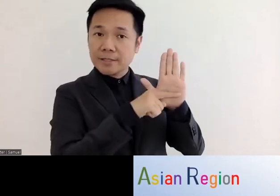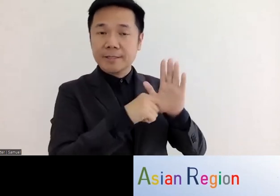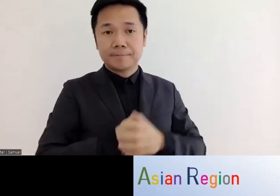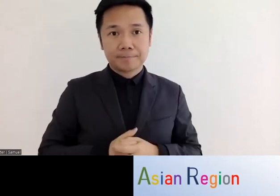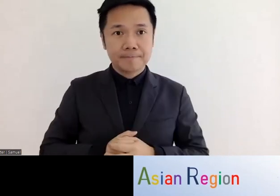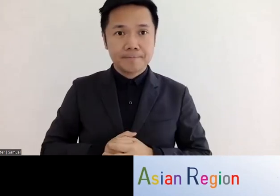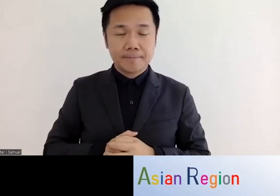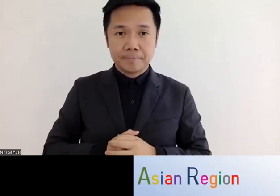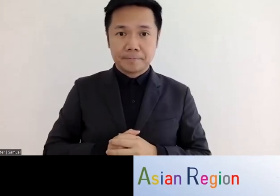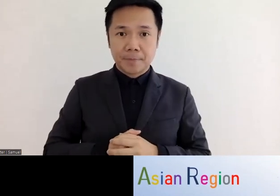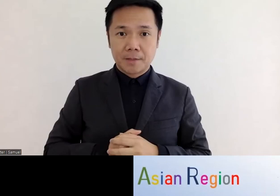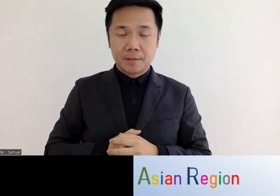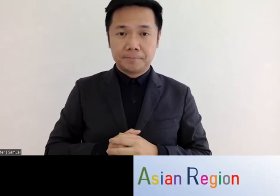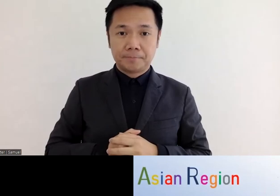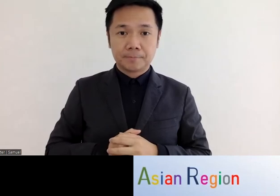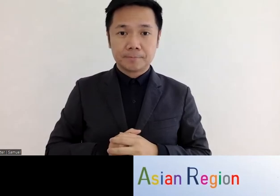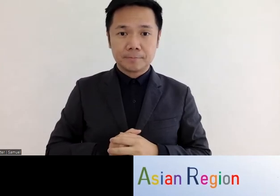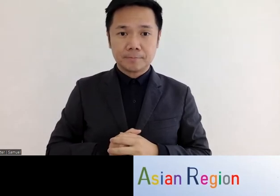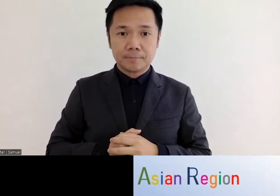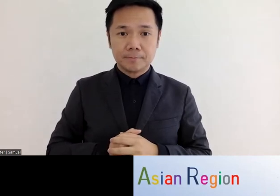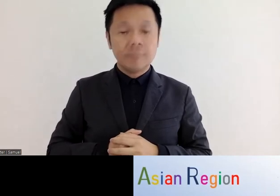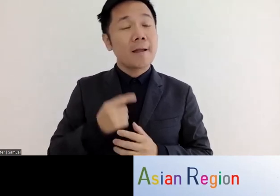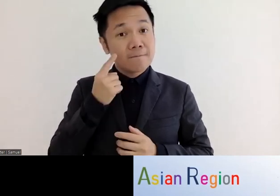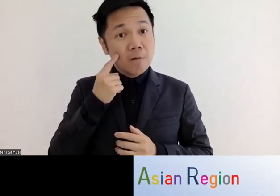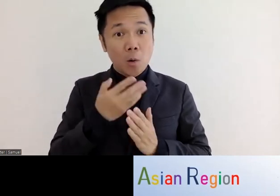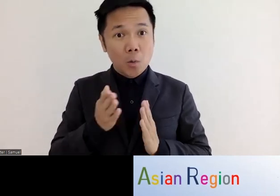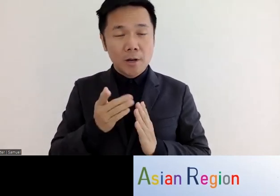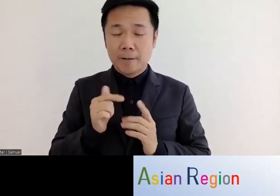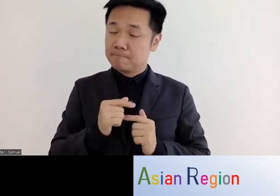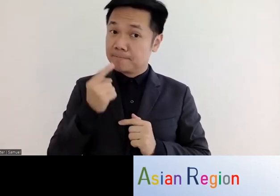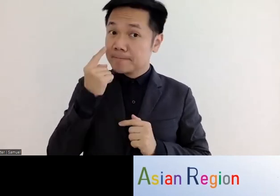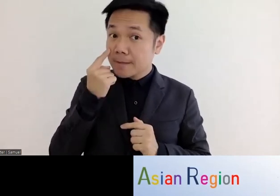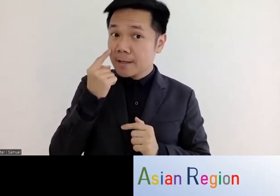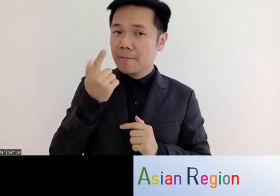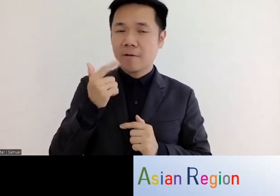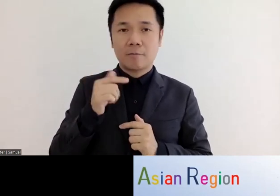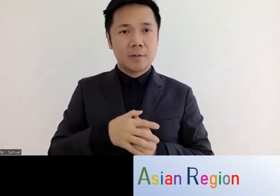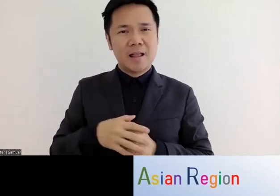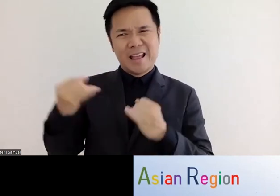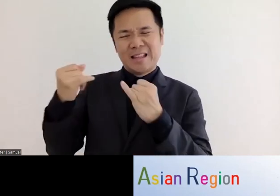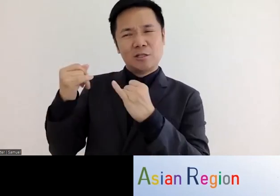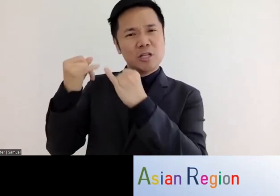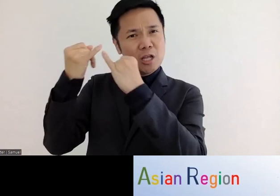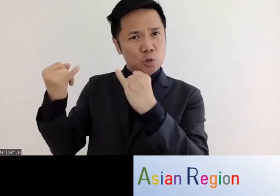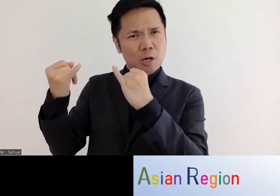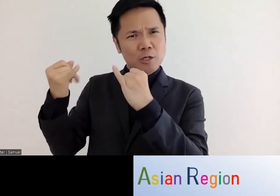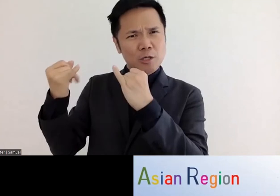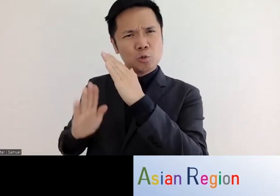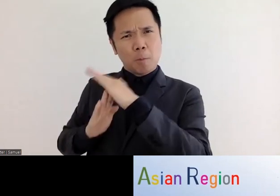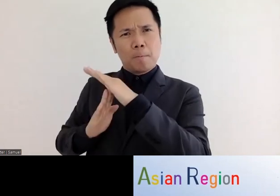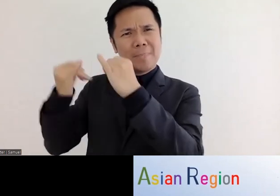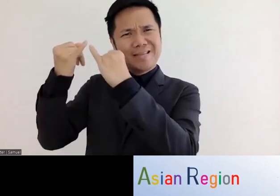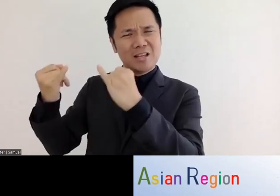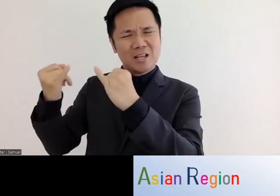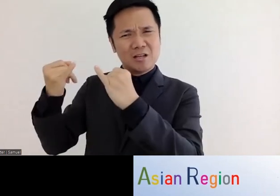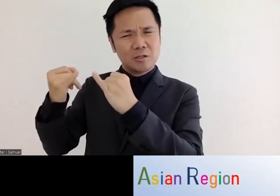that for progressive and immediate relation, for the institutionalization, we need